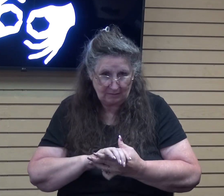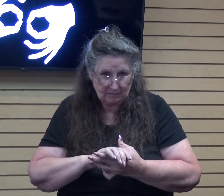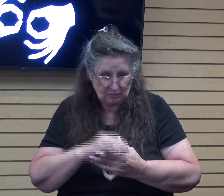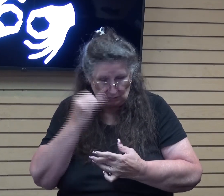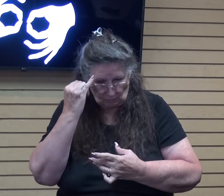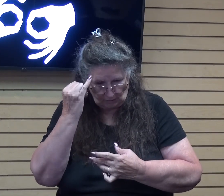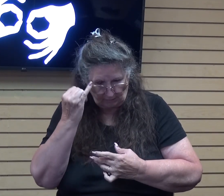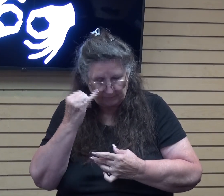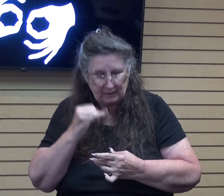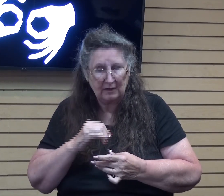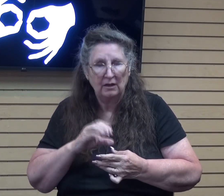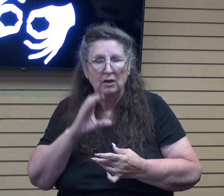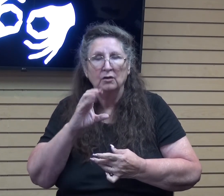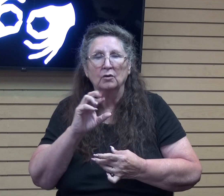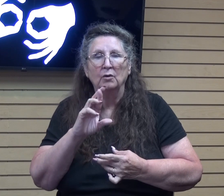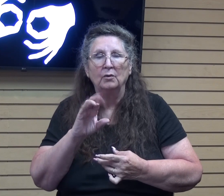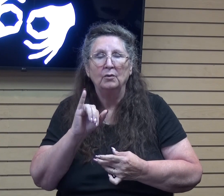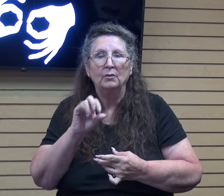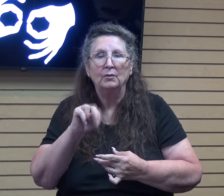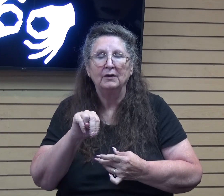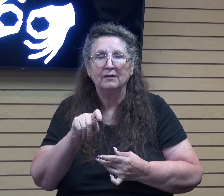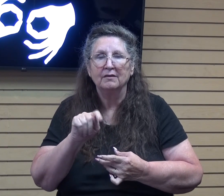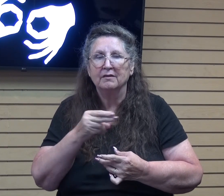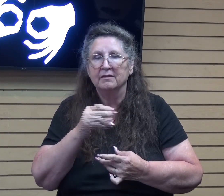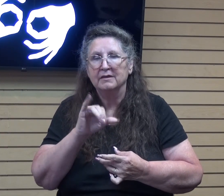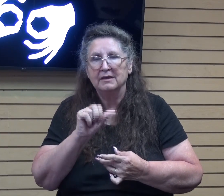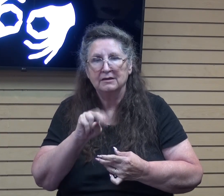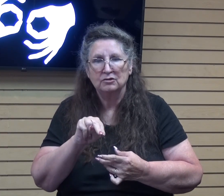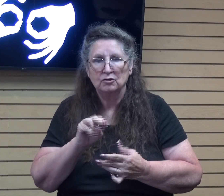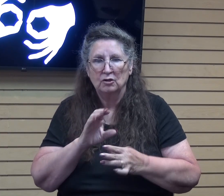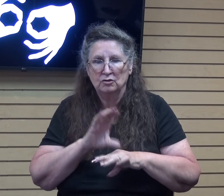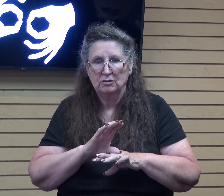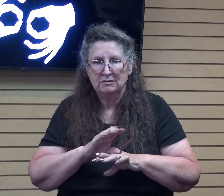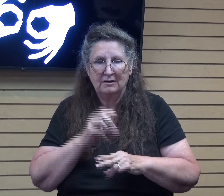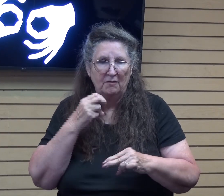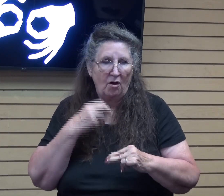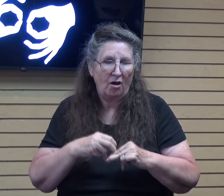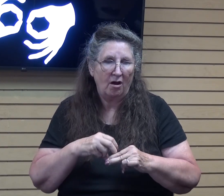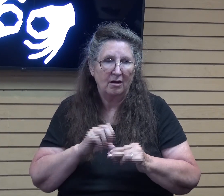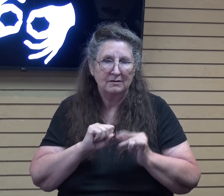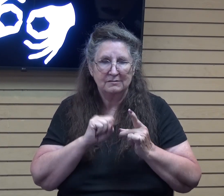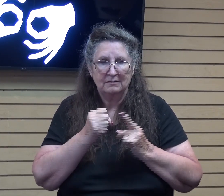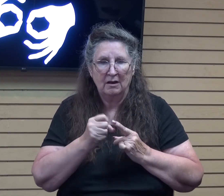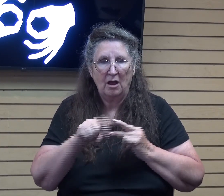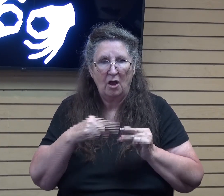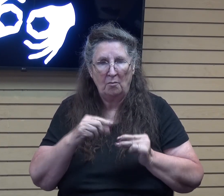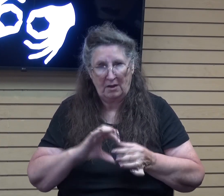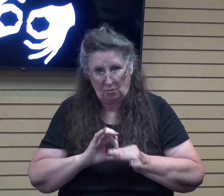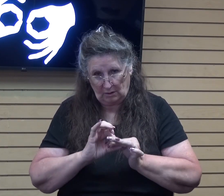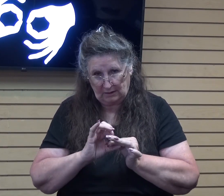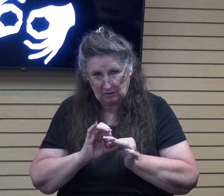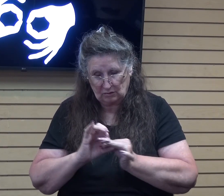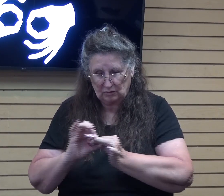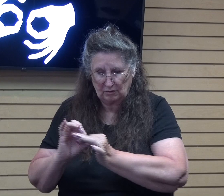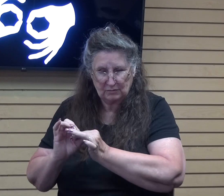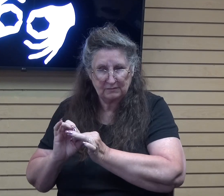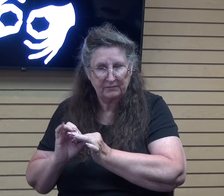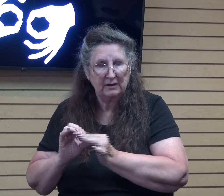The Corinthian church had some very difficult situations with regards to relationships, and Paul was